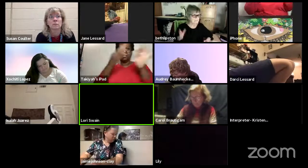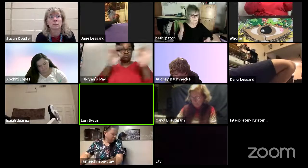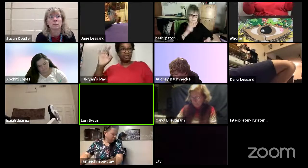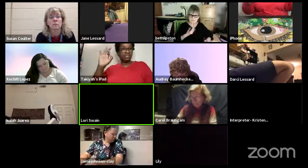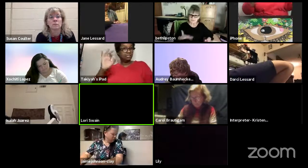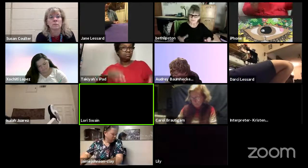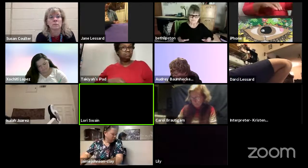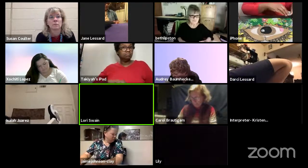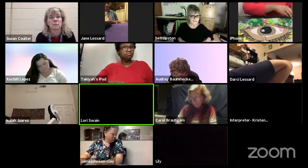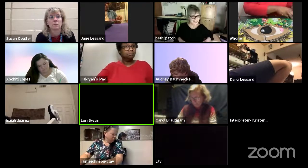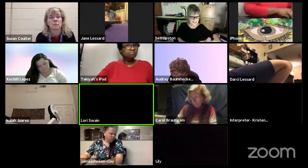And anybody can go.